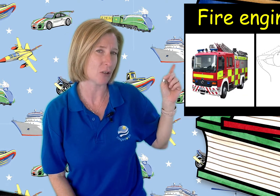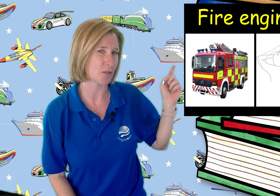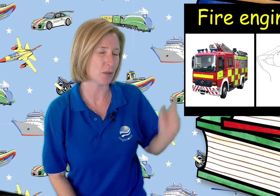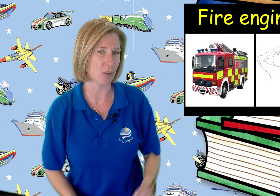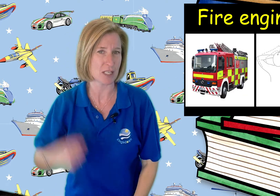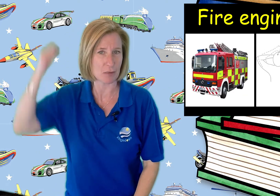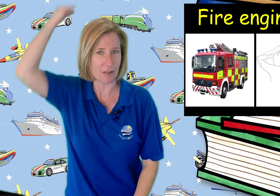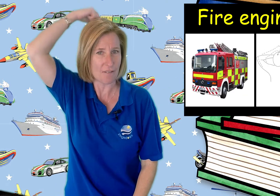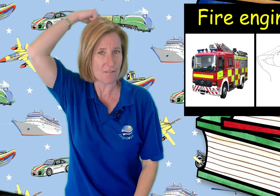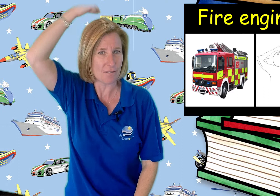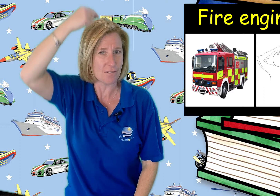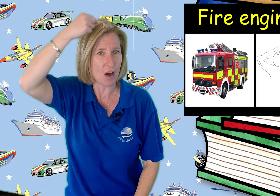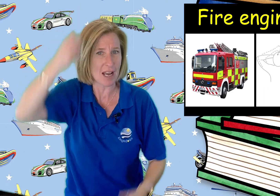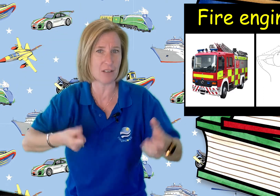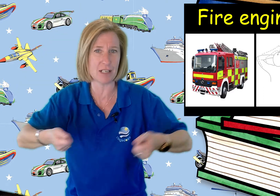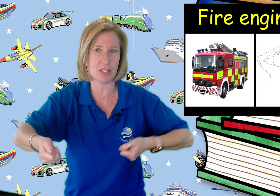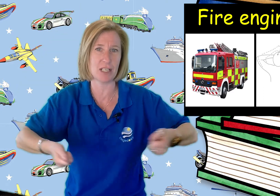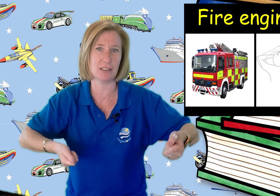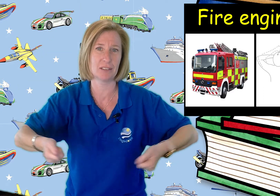of you know this one. Fire engine.